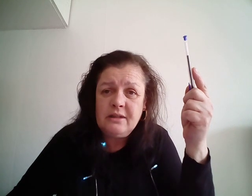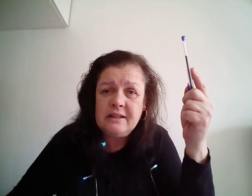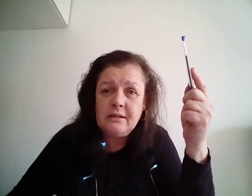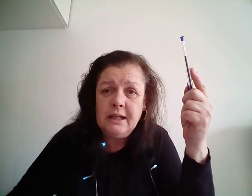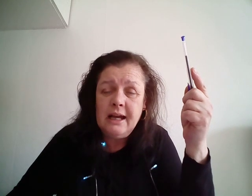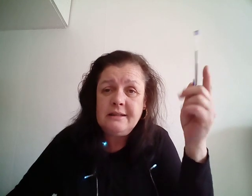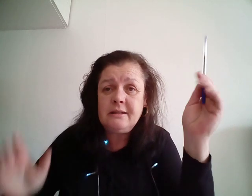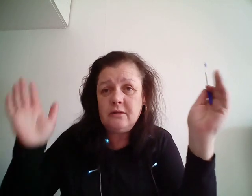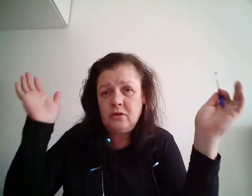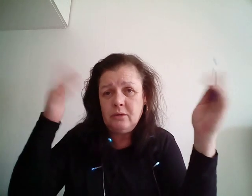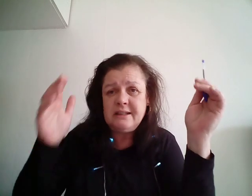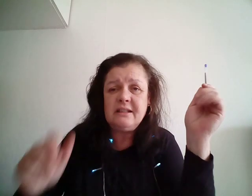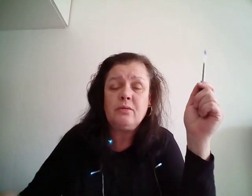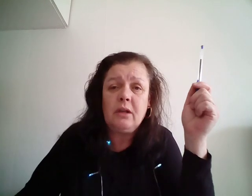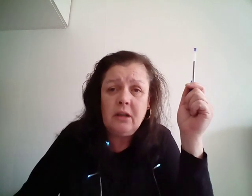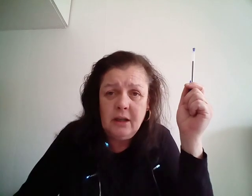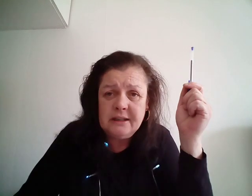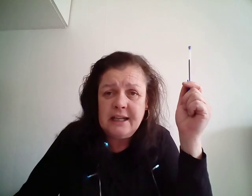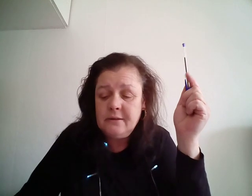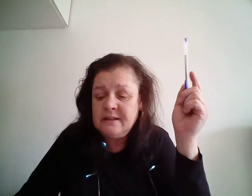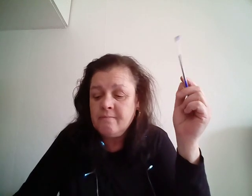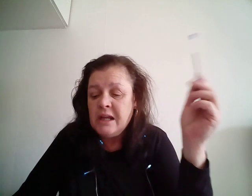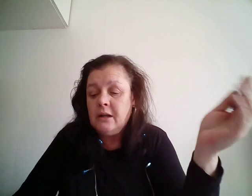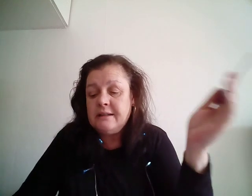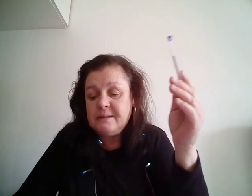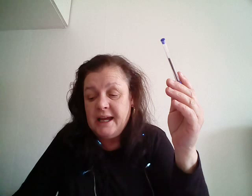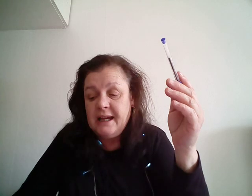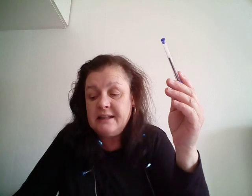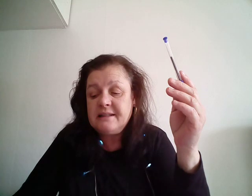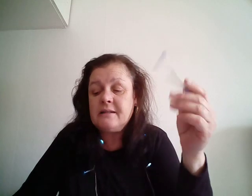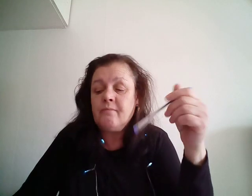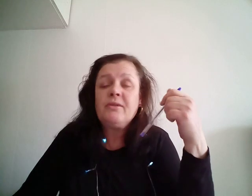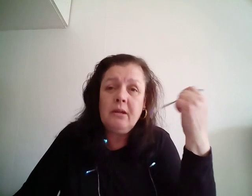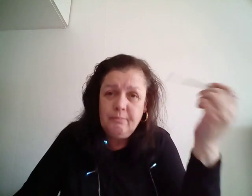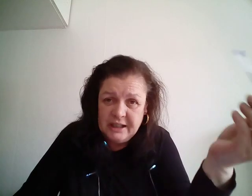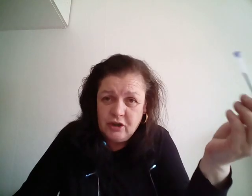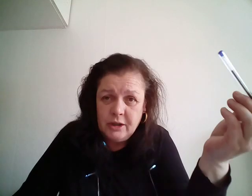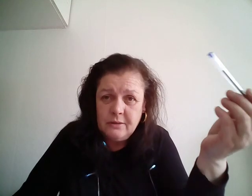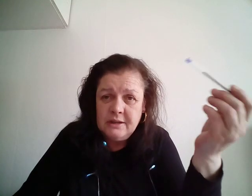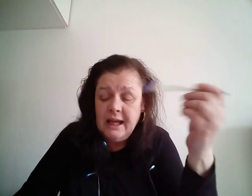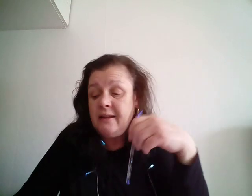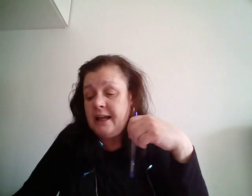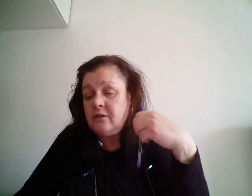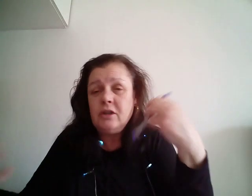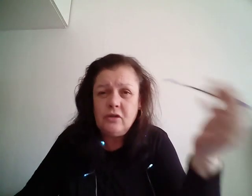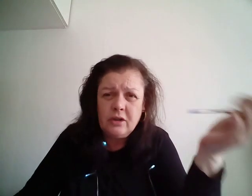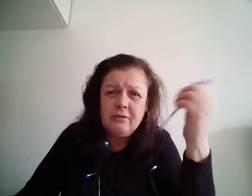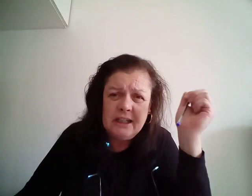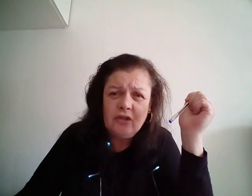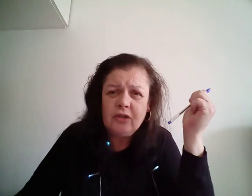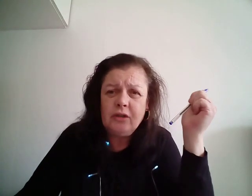Lighthouse, yes. Two words into one, Lighthouse, space, BitChute. And then you should have reached